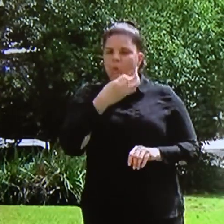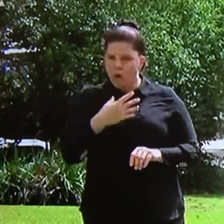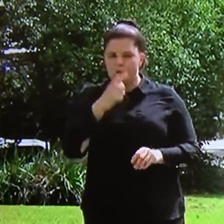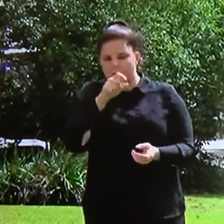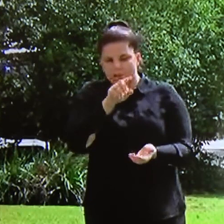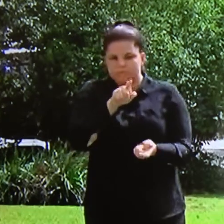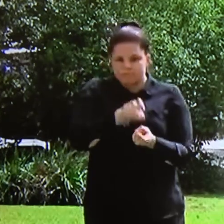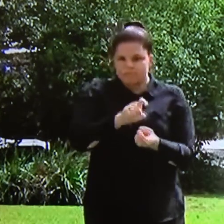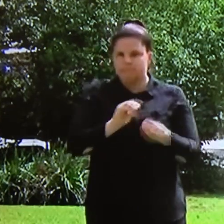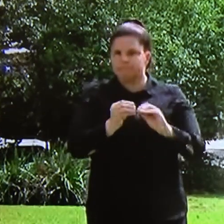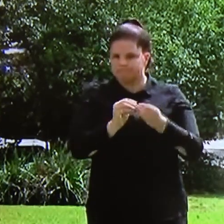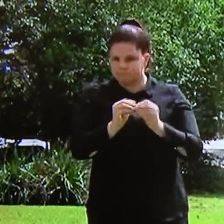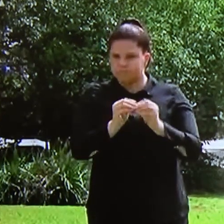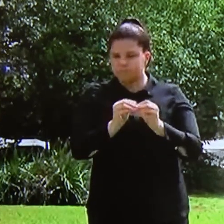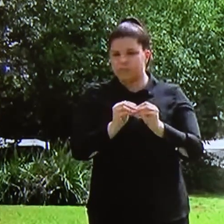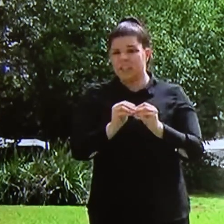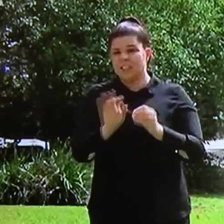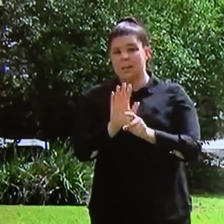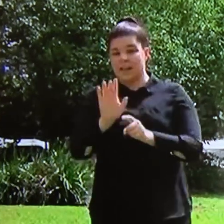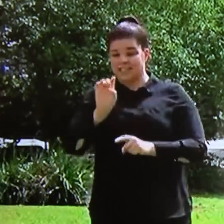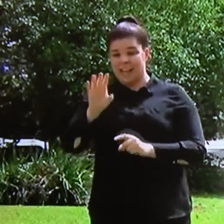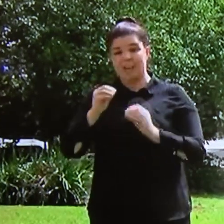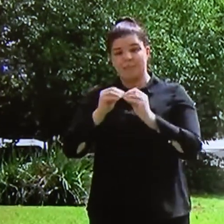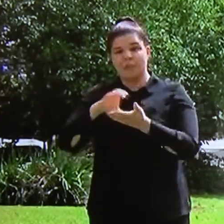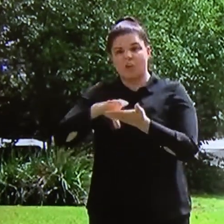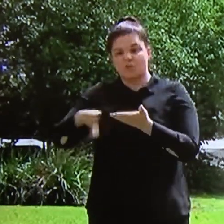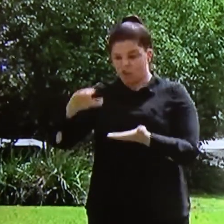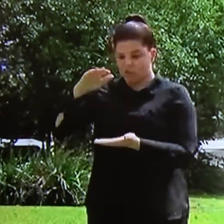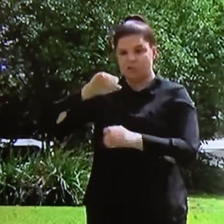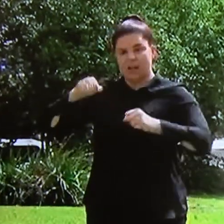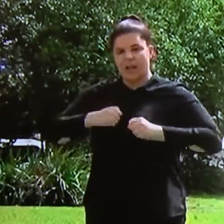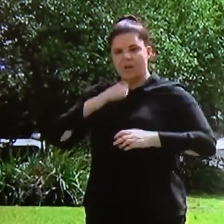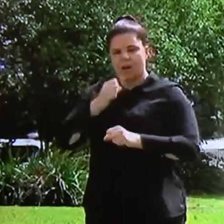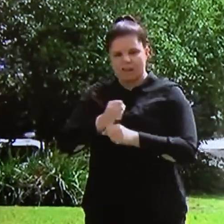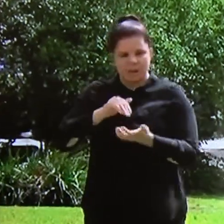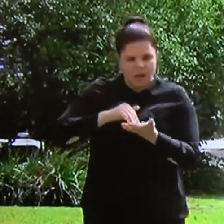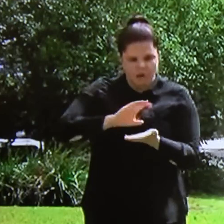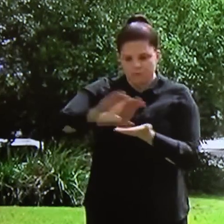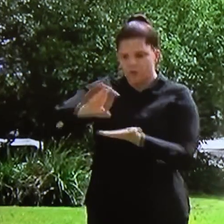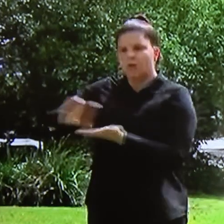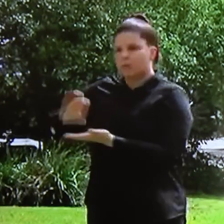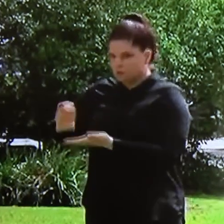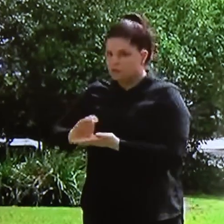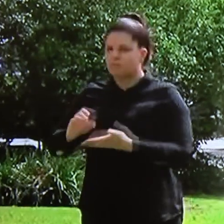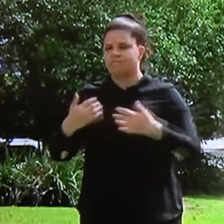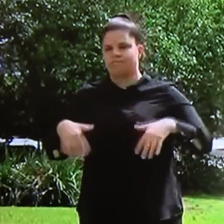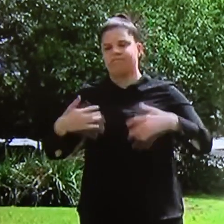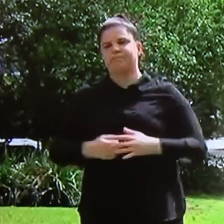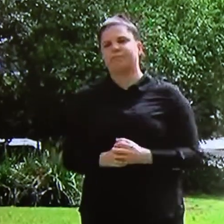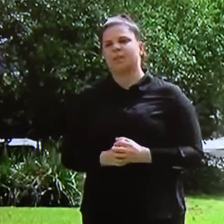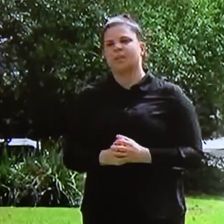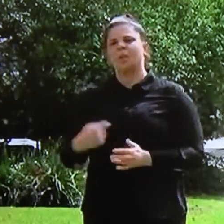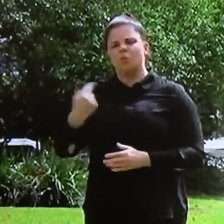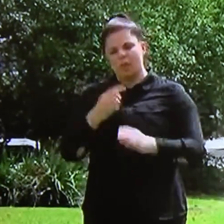as close to $10 billion. And from a commercial side of things, our focus here in New South Wales has been to keep people